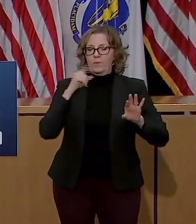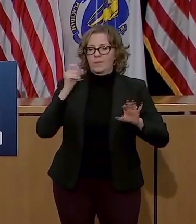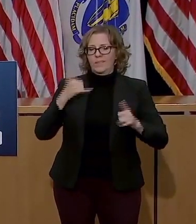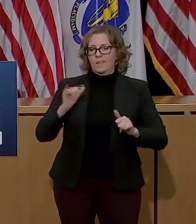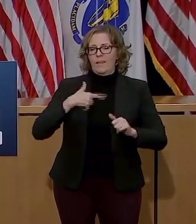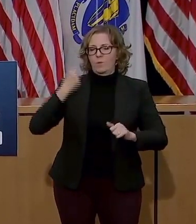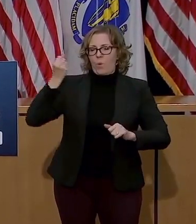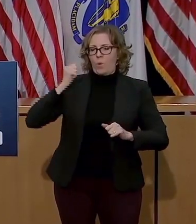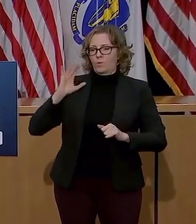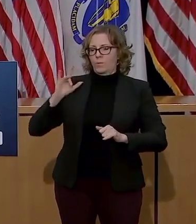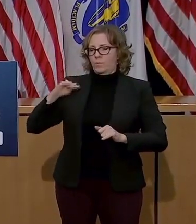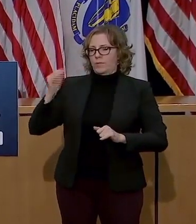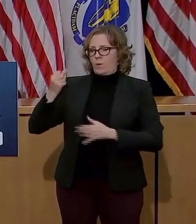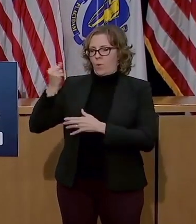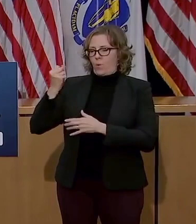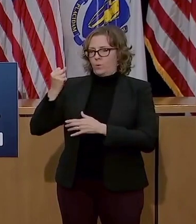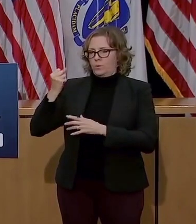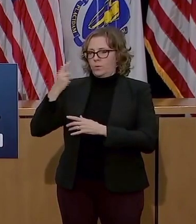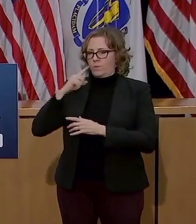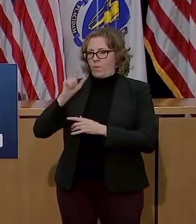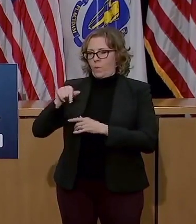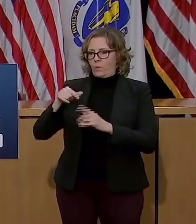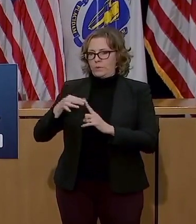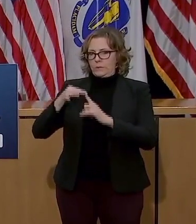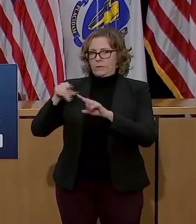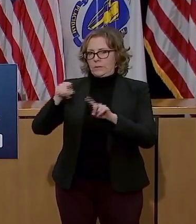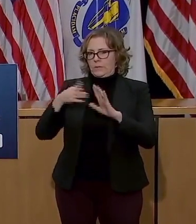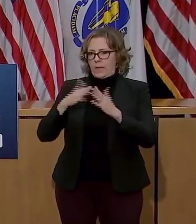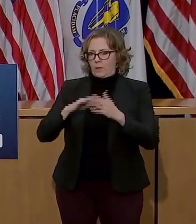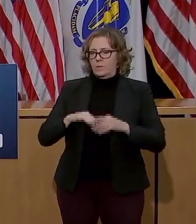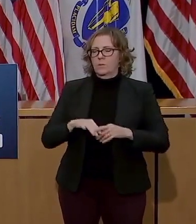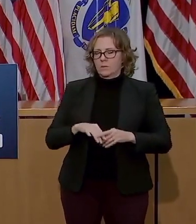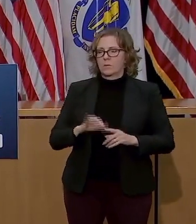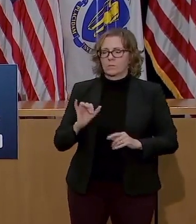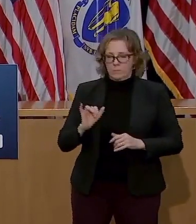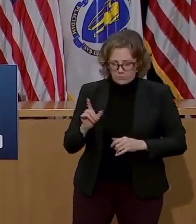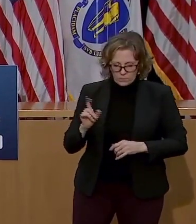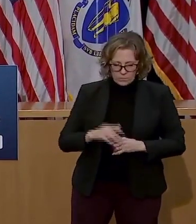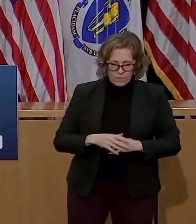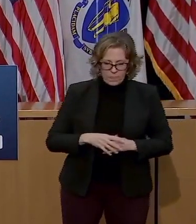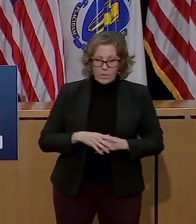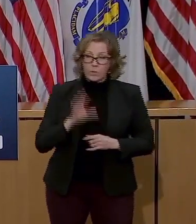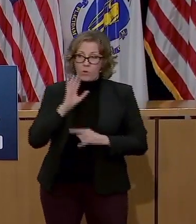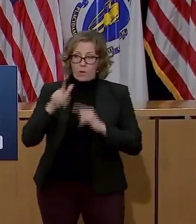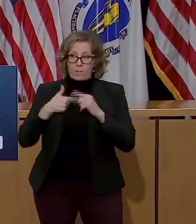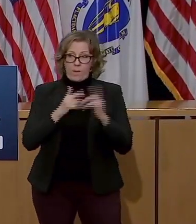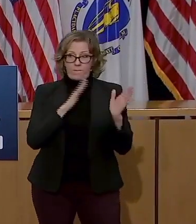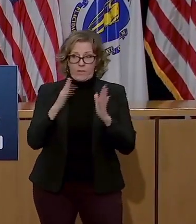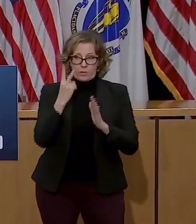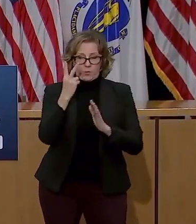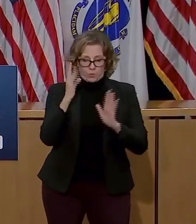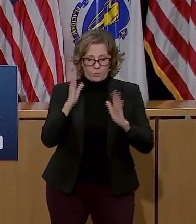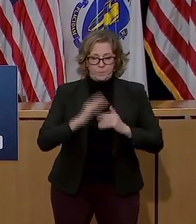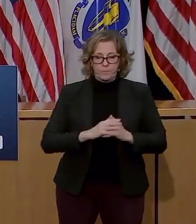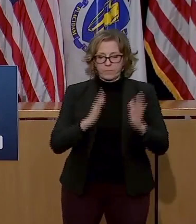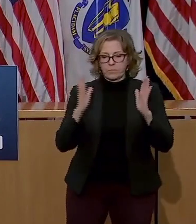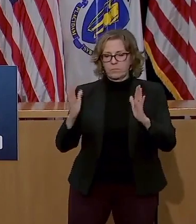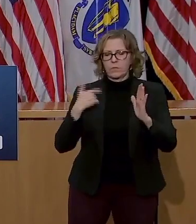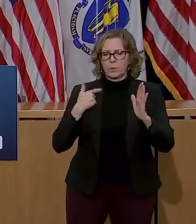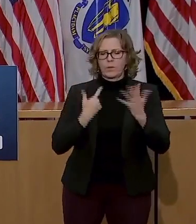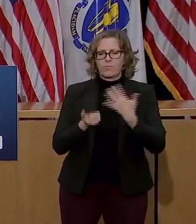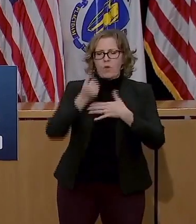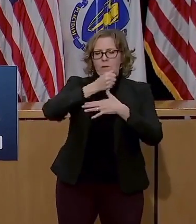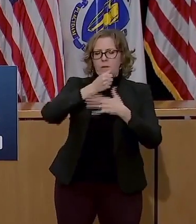in phase 2, like when we go into phase 2. And as you heard when I said, we're prioritizing